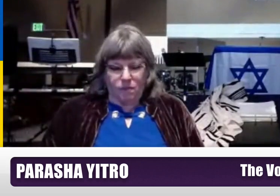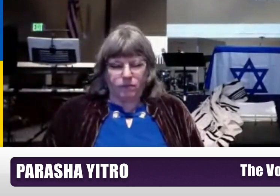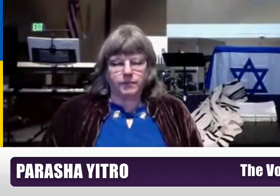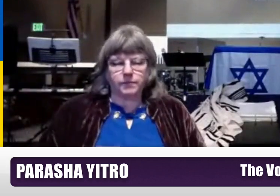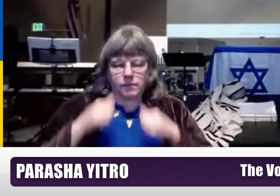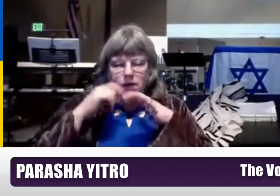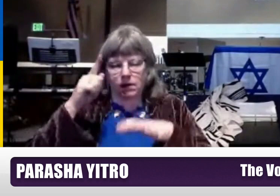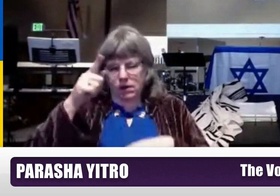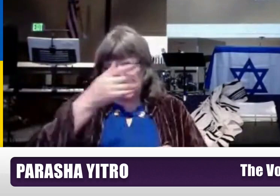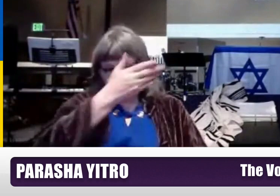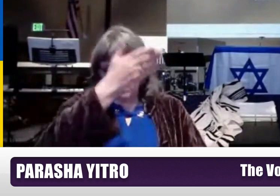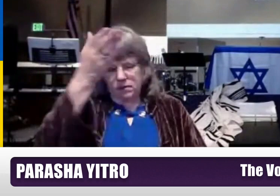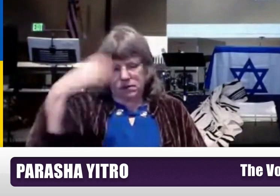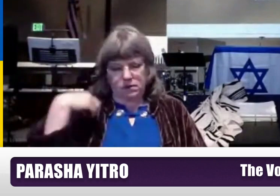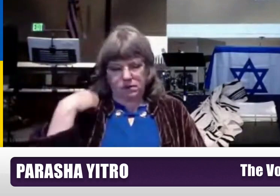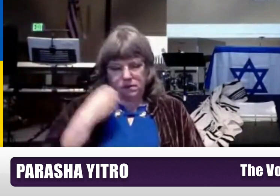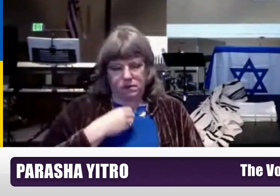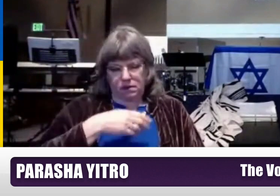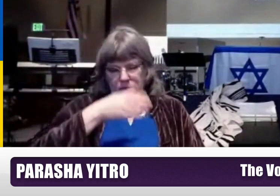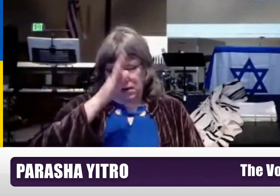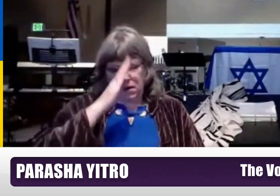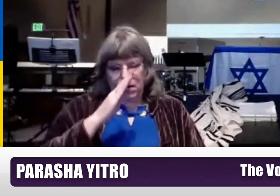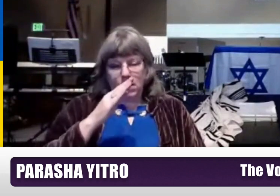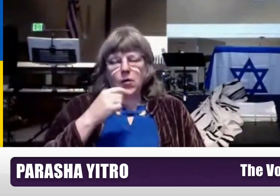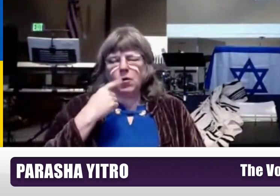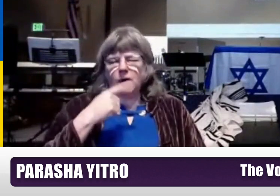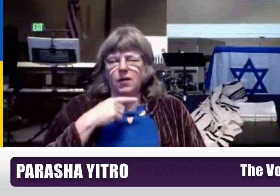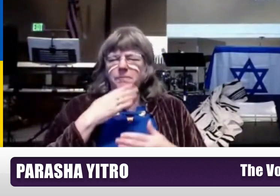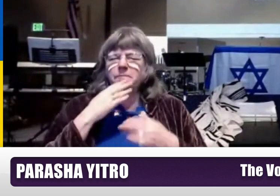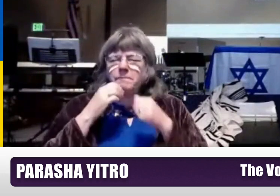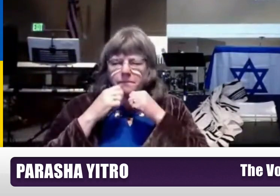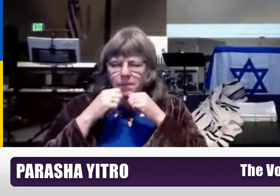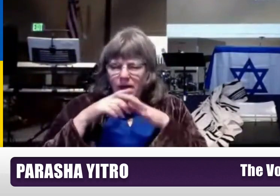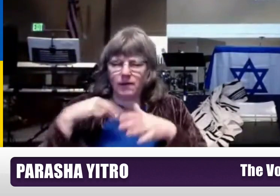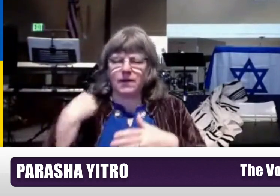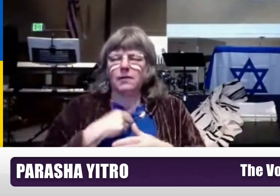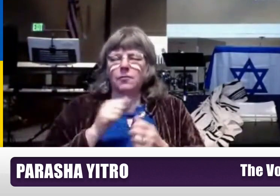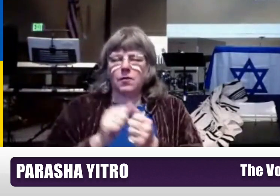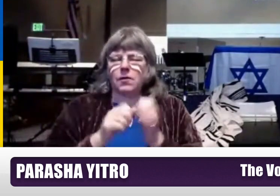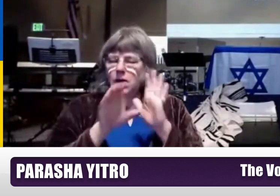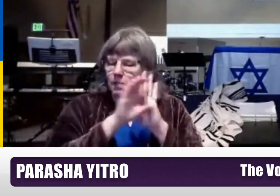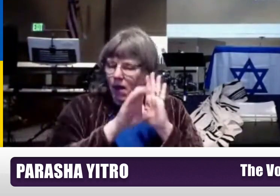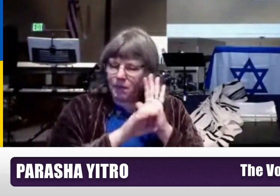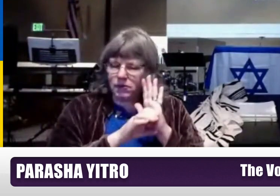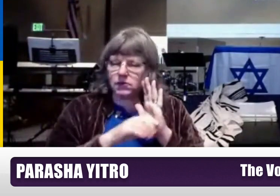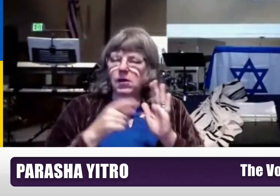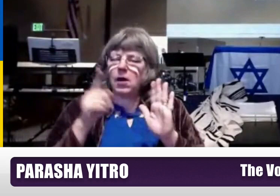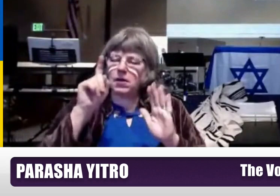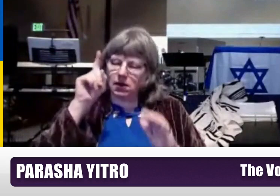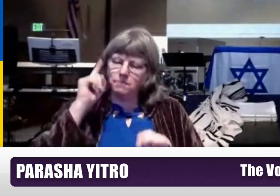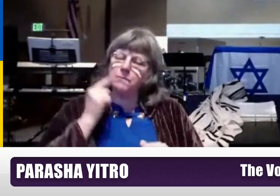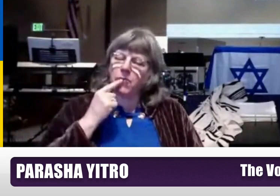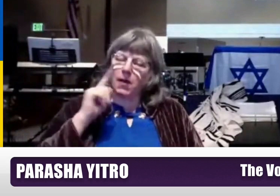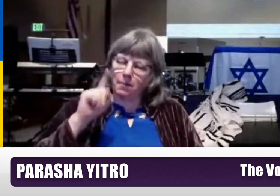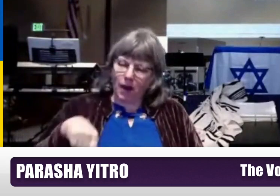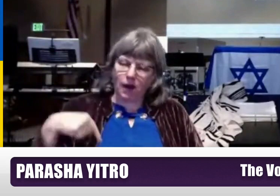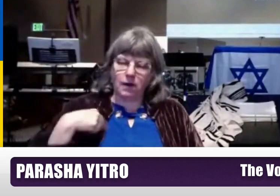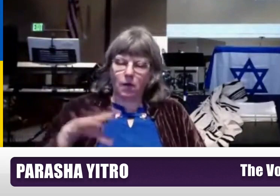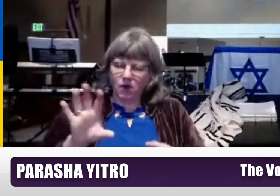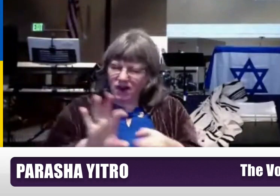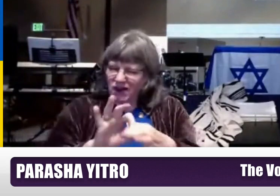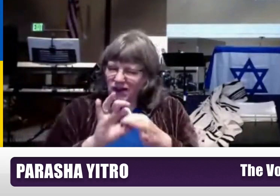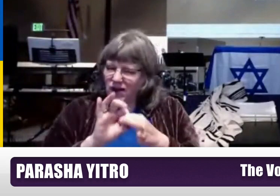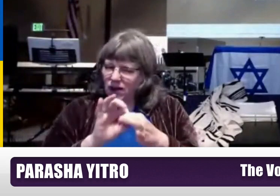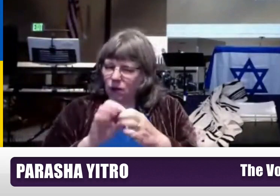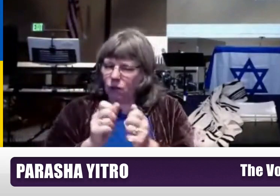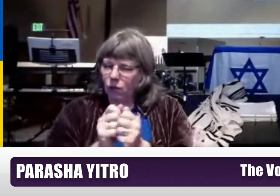Blessed are you, Lord our God, King of the universe, who has sanctified us with his commandment and has commanded us to be engaged with the words of